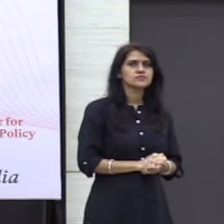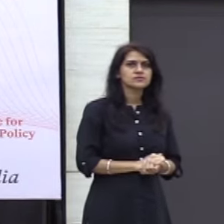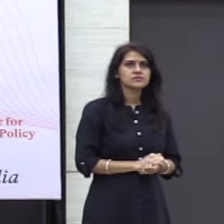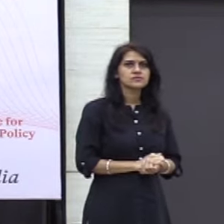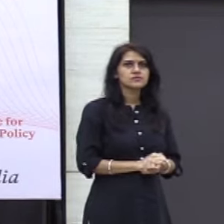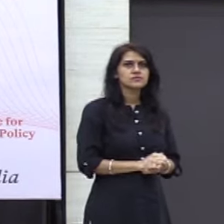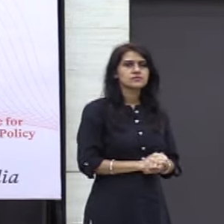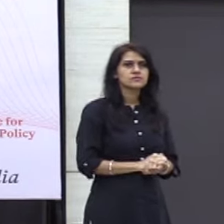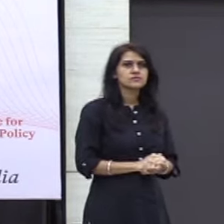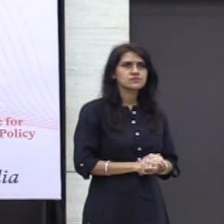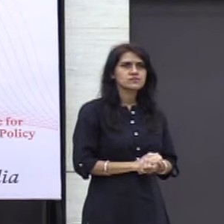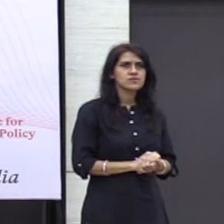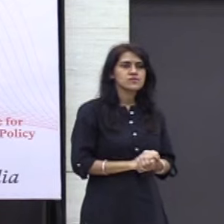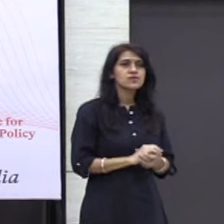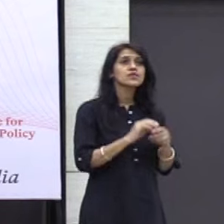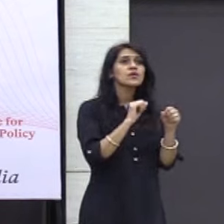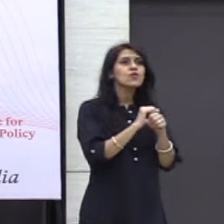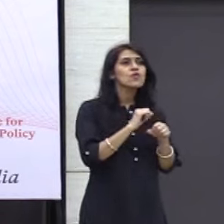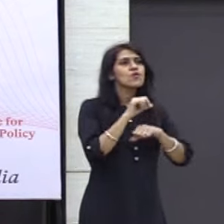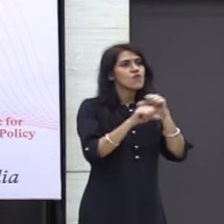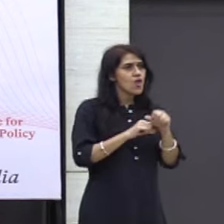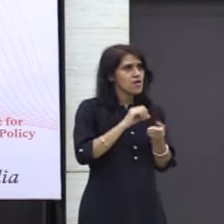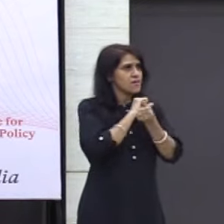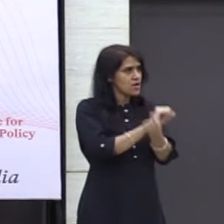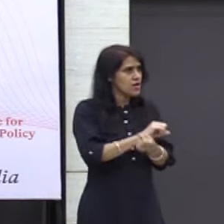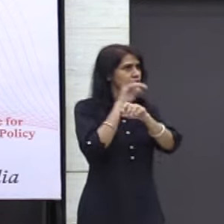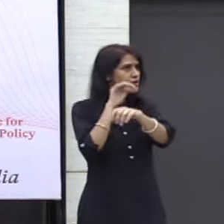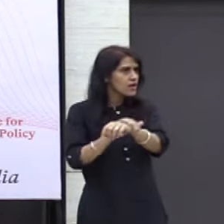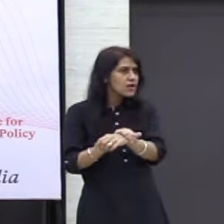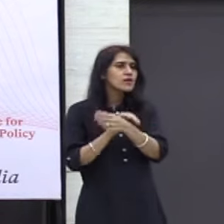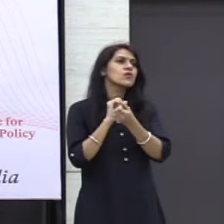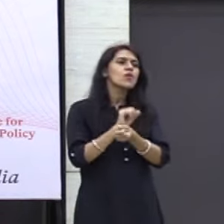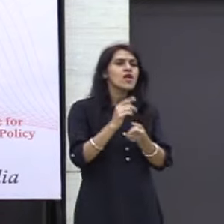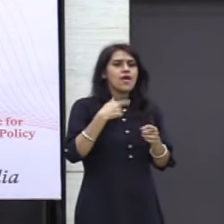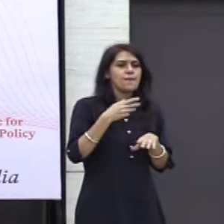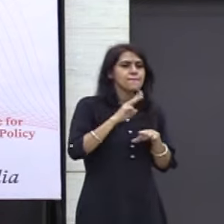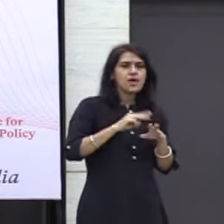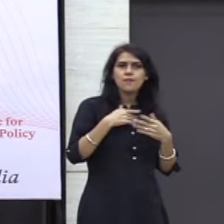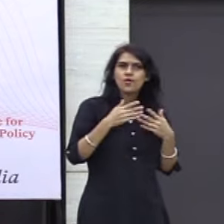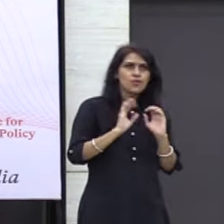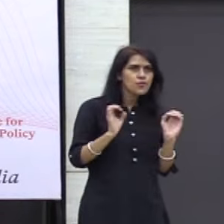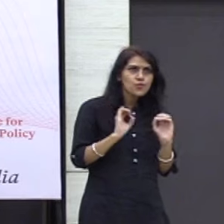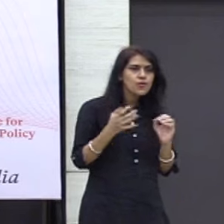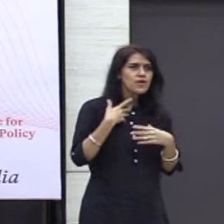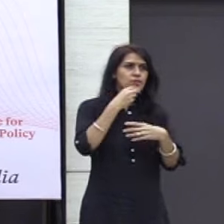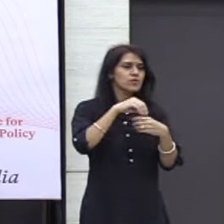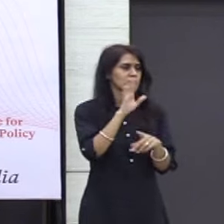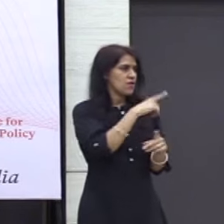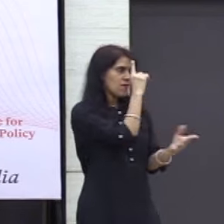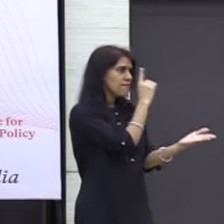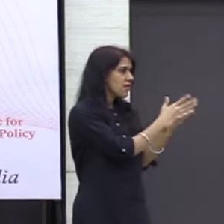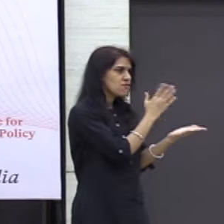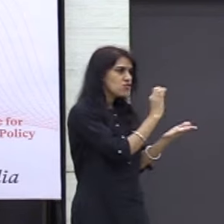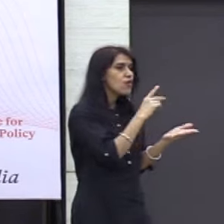So the fellow will not get bail, he'll be in custody. He will say, I was not a member of that. They will say, but no, we believe you have